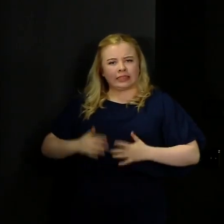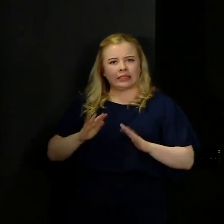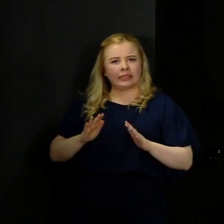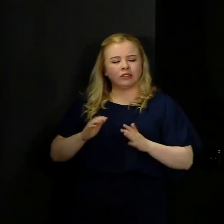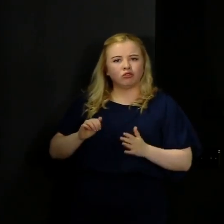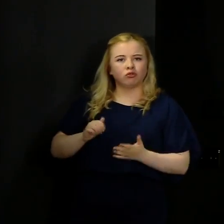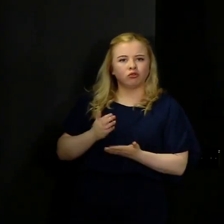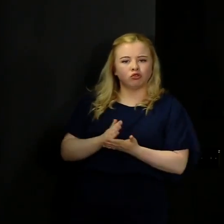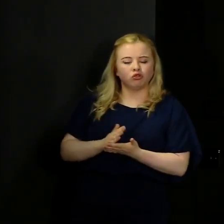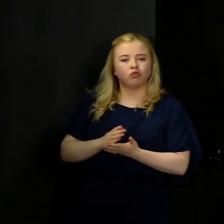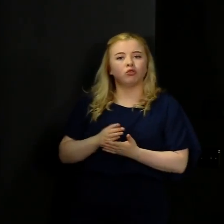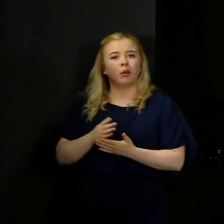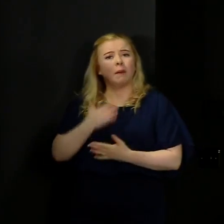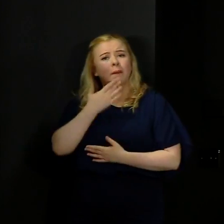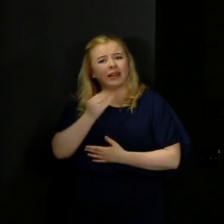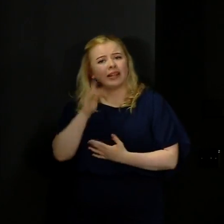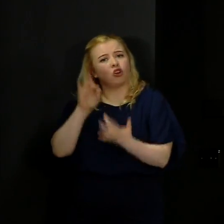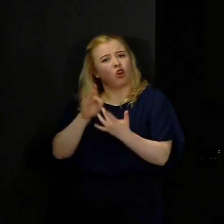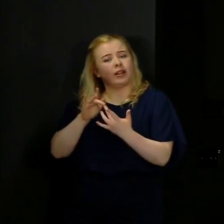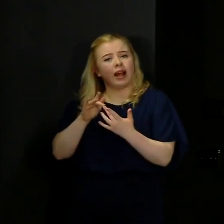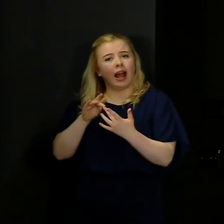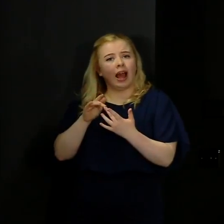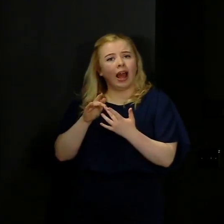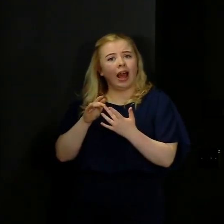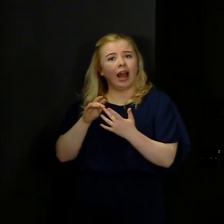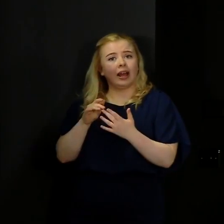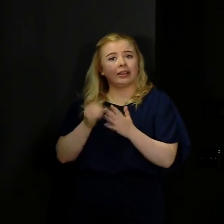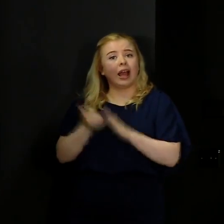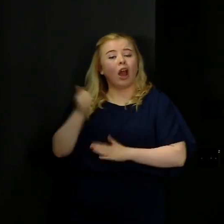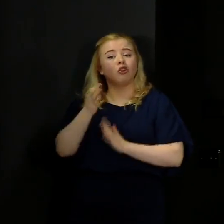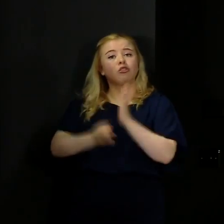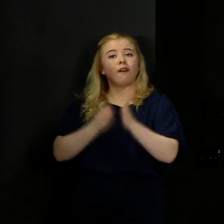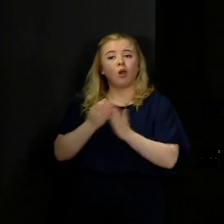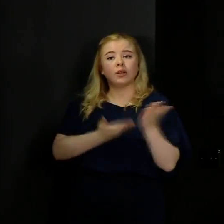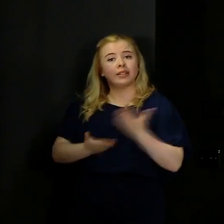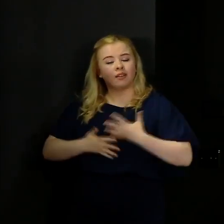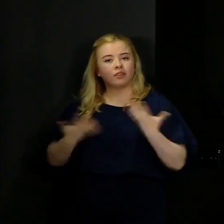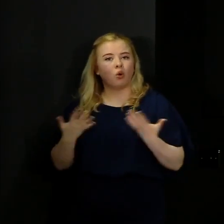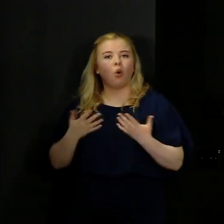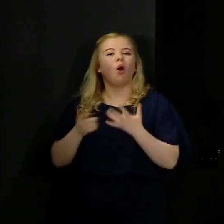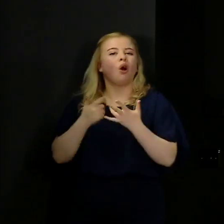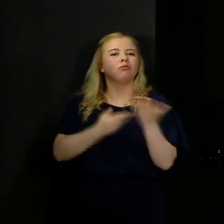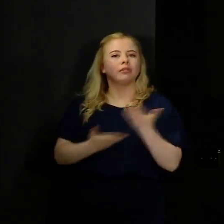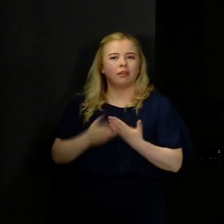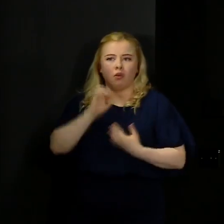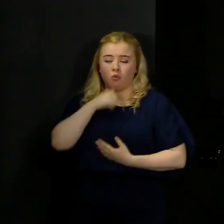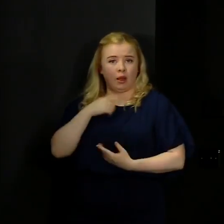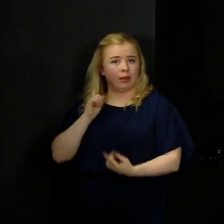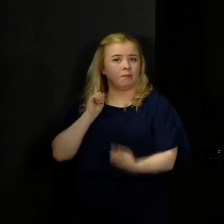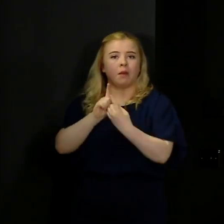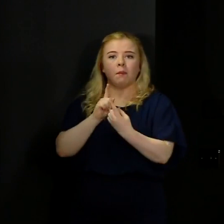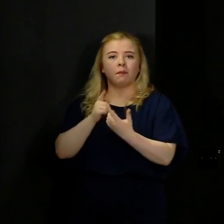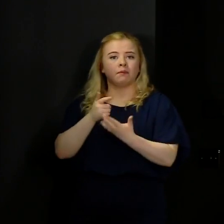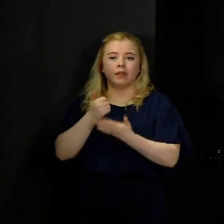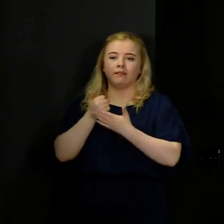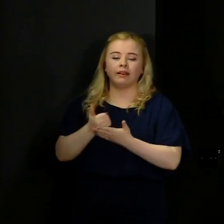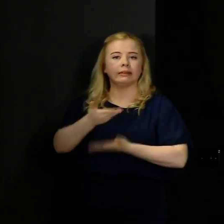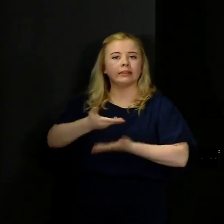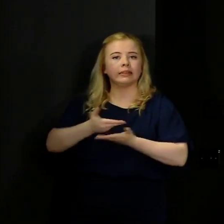health, then they contact out of our services or in the services, and they will be seen and given advice right